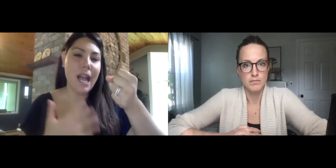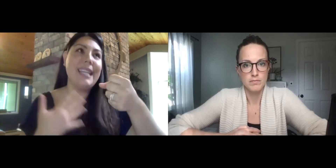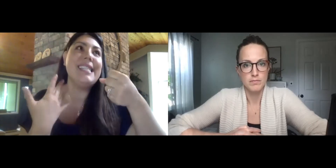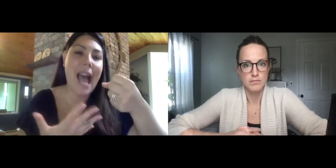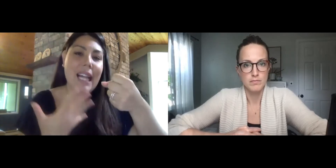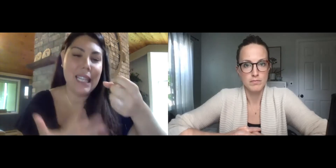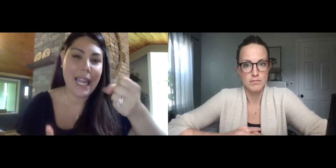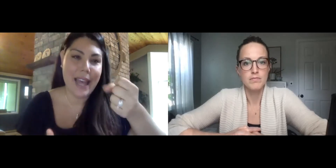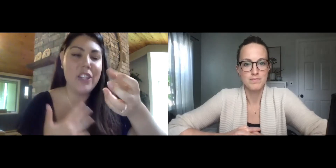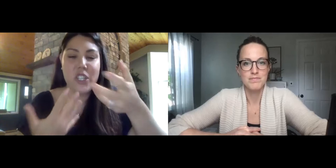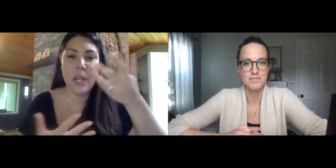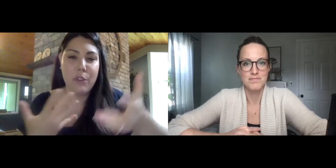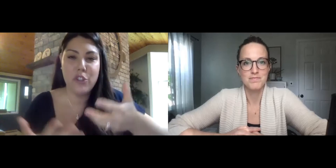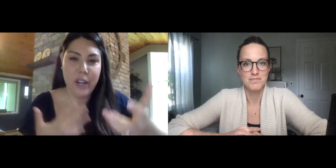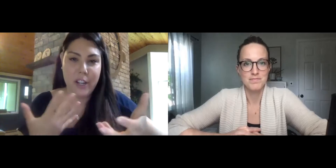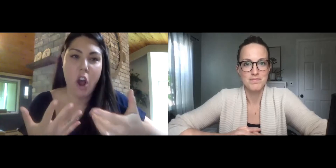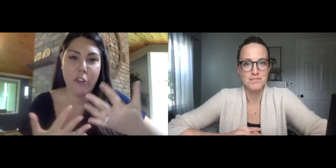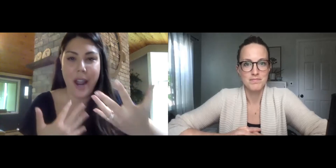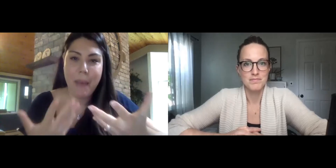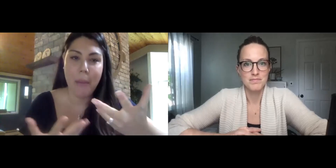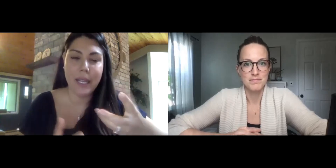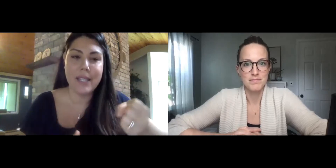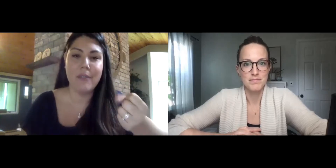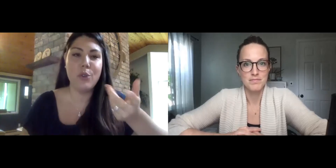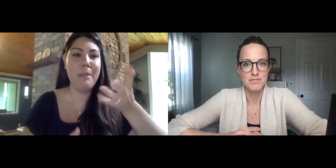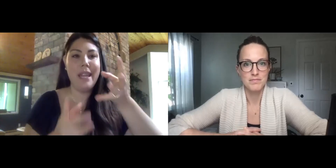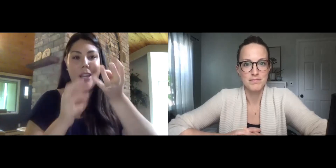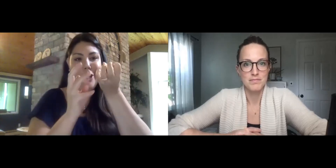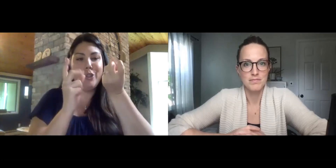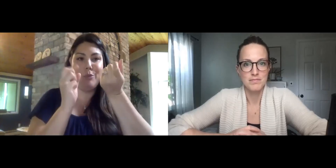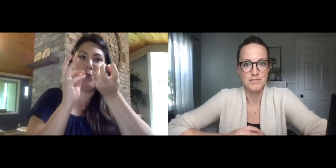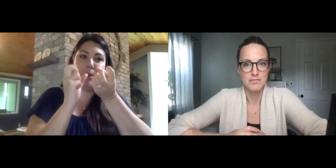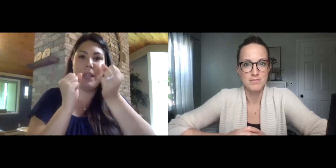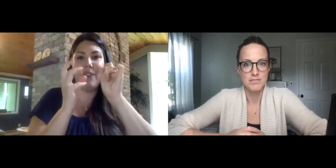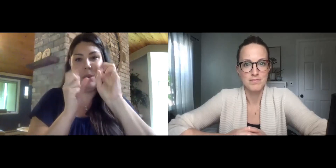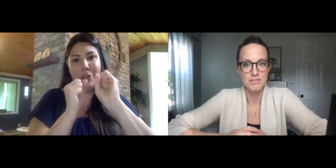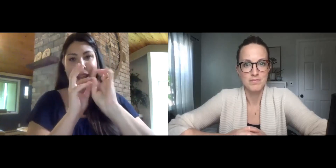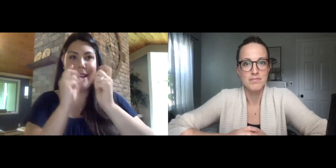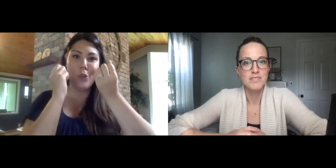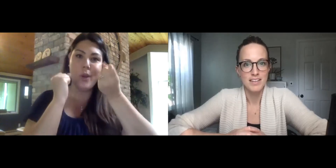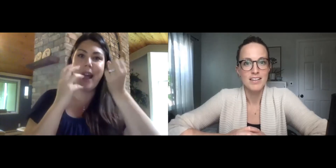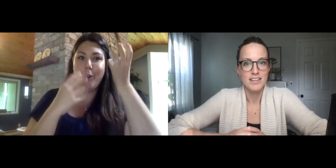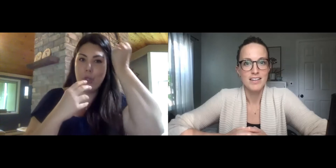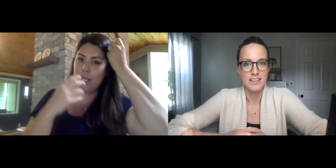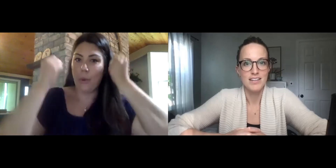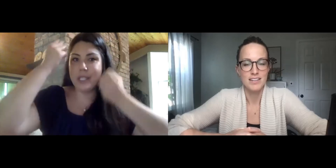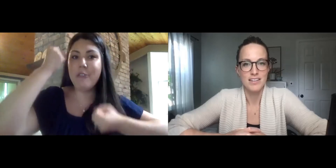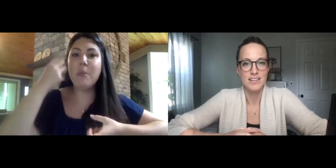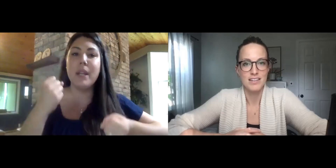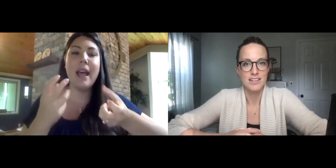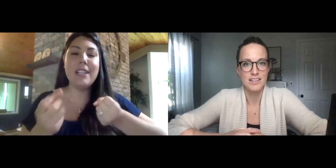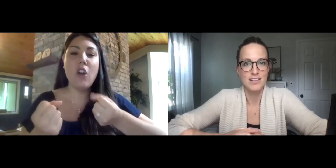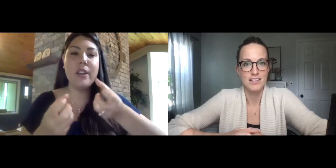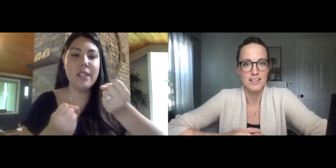the sign exactly like that. It's just like when they're starting to talk, they're kind of babbling and stuff. So they may do something funny with their hands or whatnot, or do it somewhere